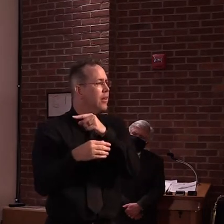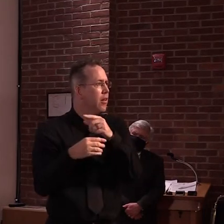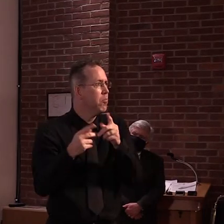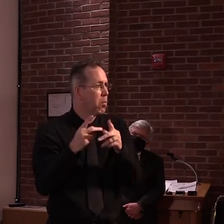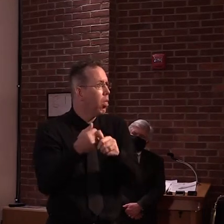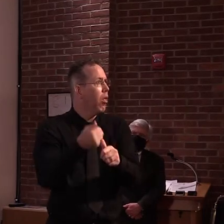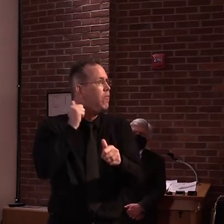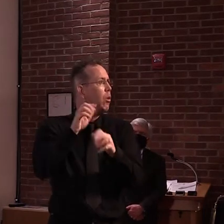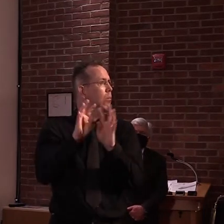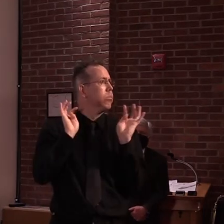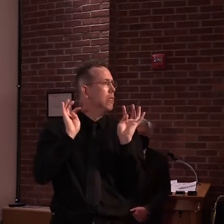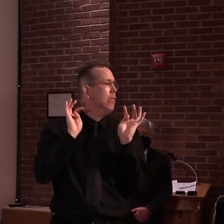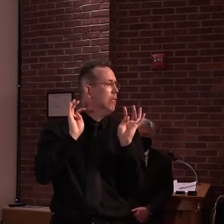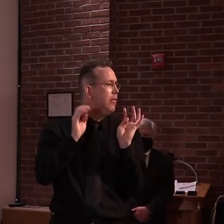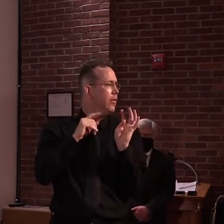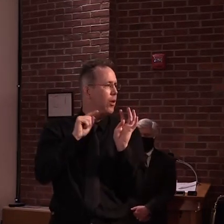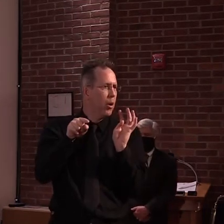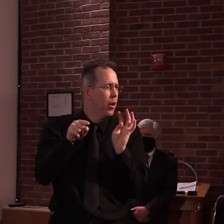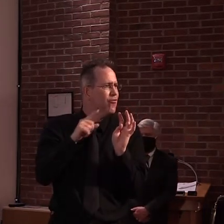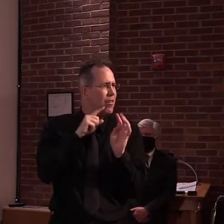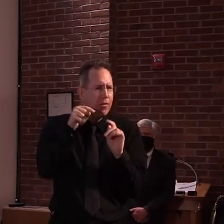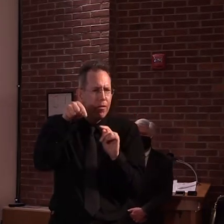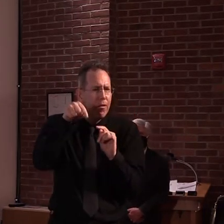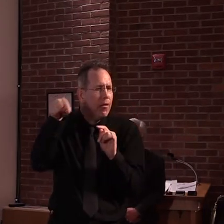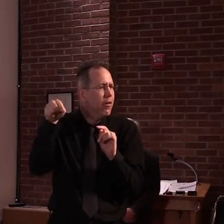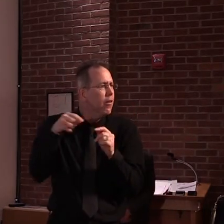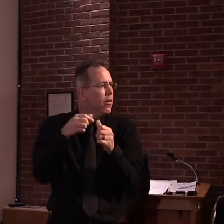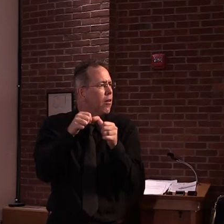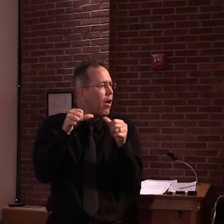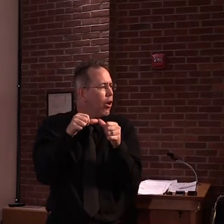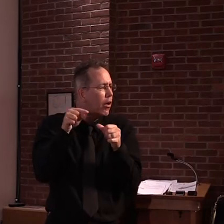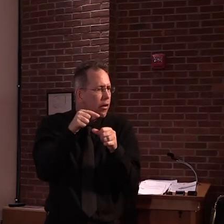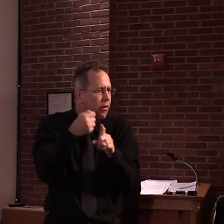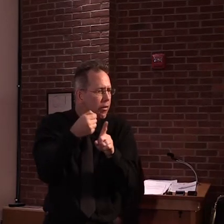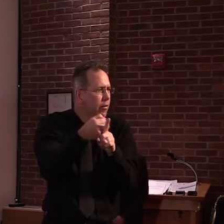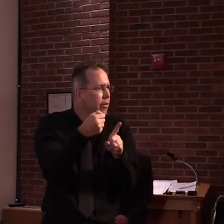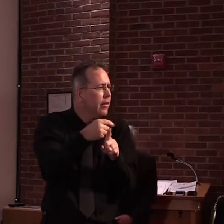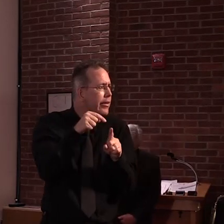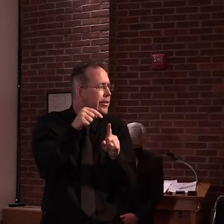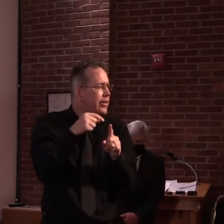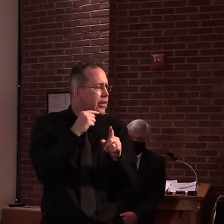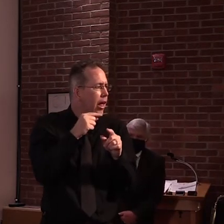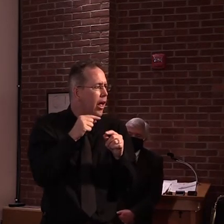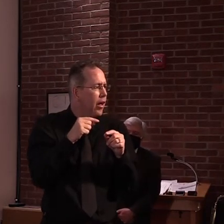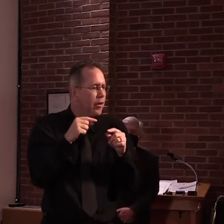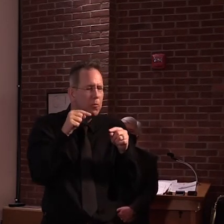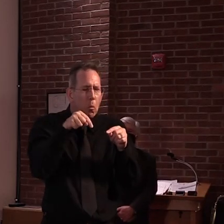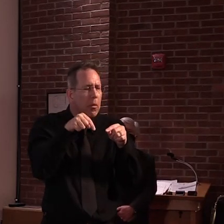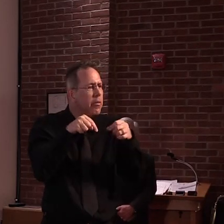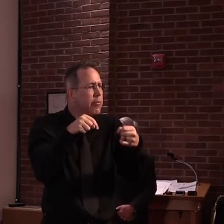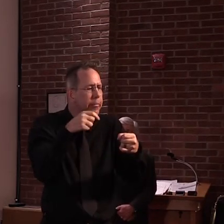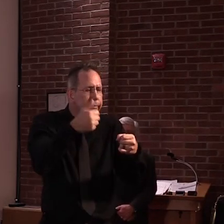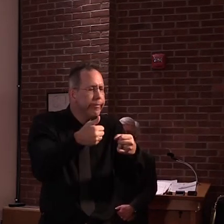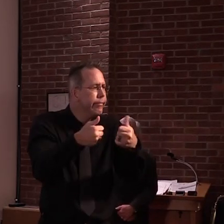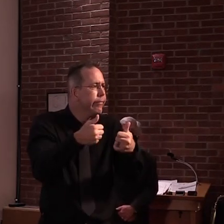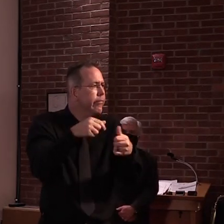out of proportion. Important as those cases were to where they were, that did not indicate a countywide